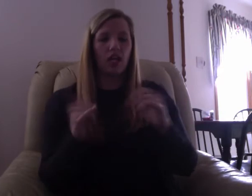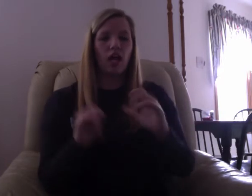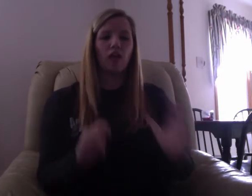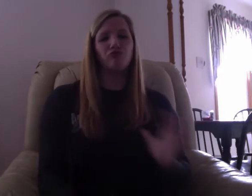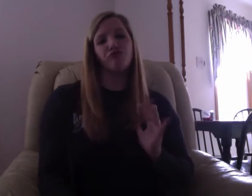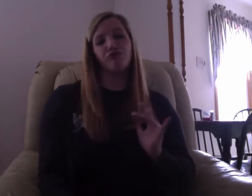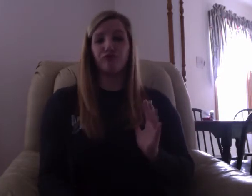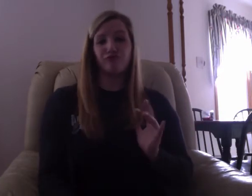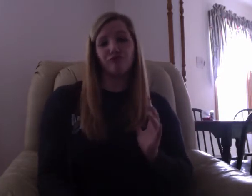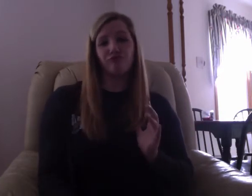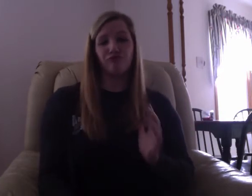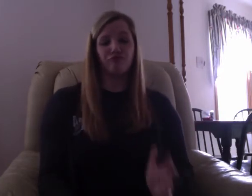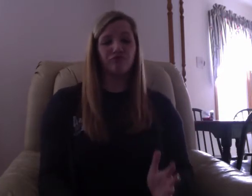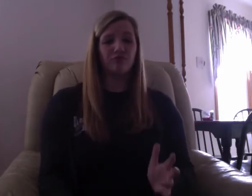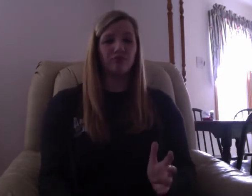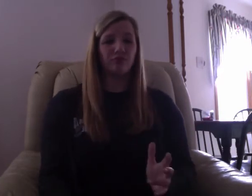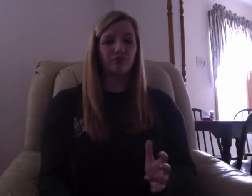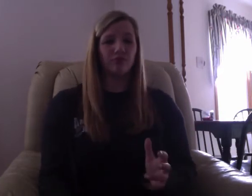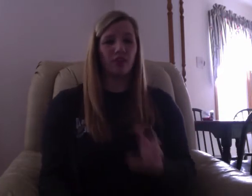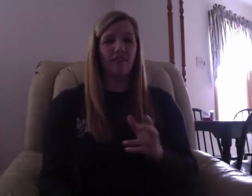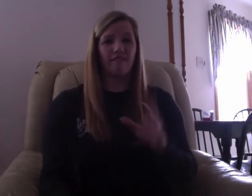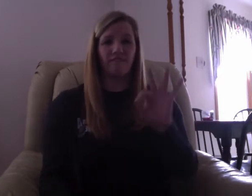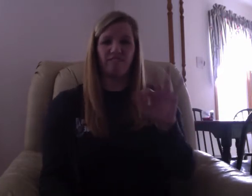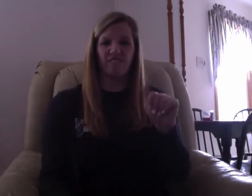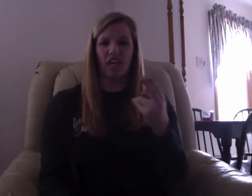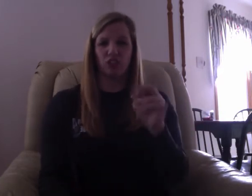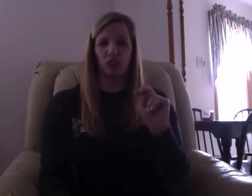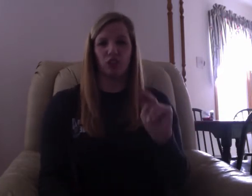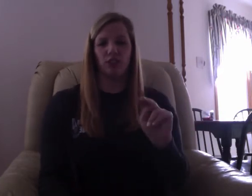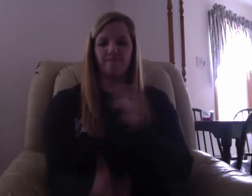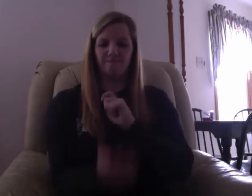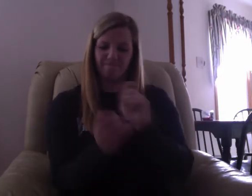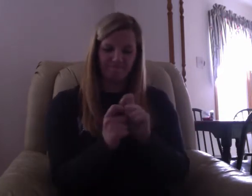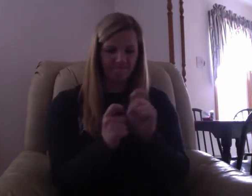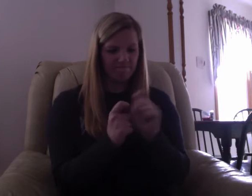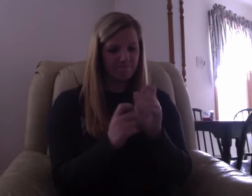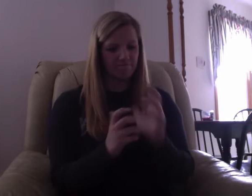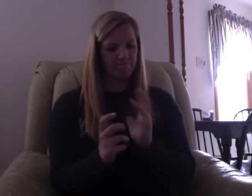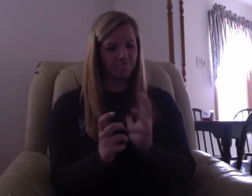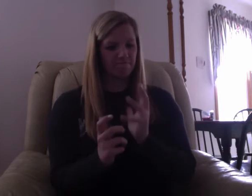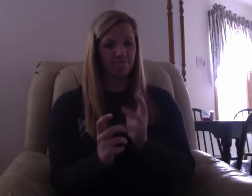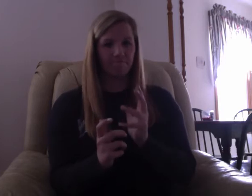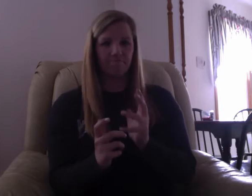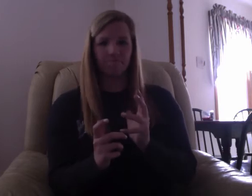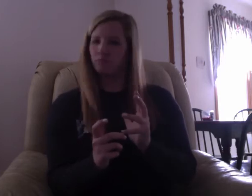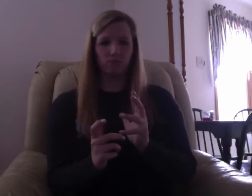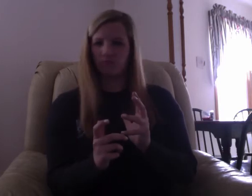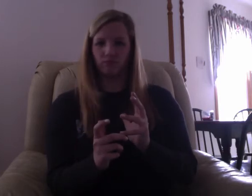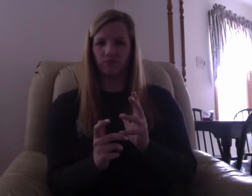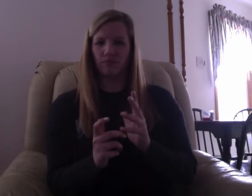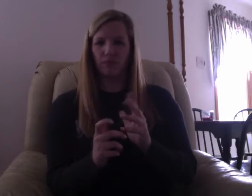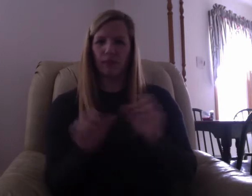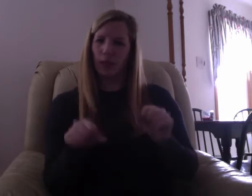very flamboyant, very meticulous, and very neat. All these things, when in fact he may not be those things at